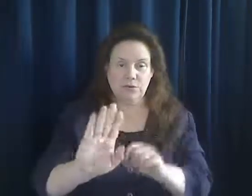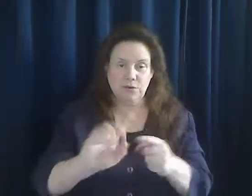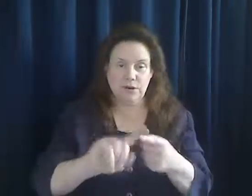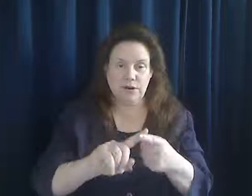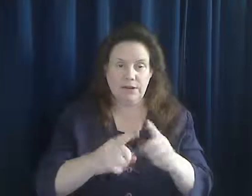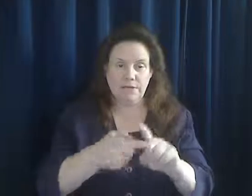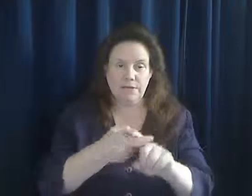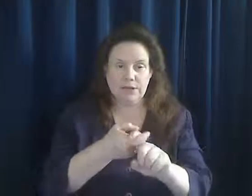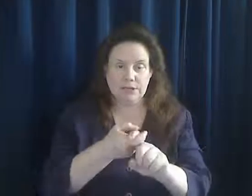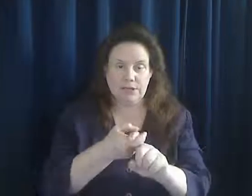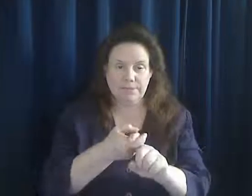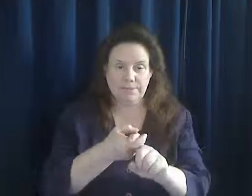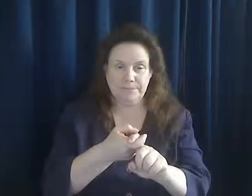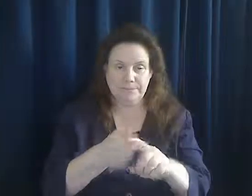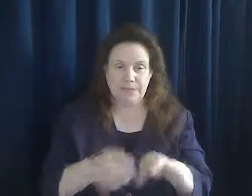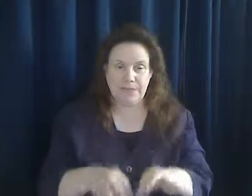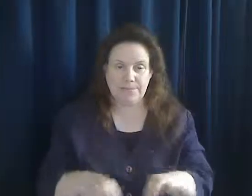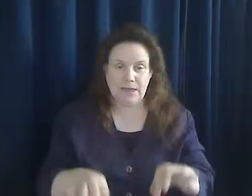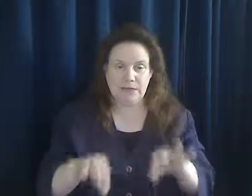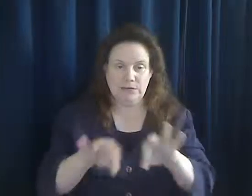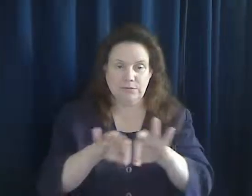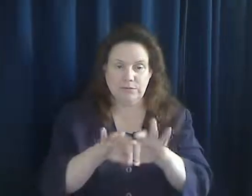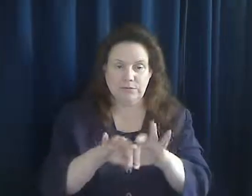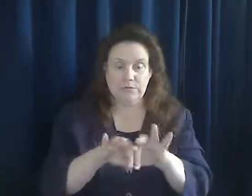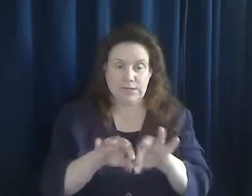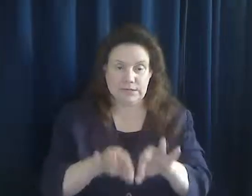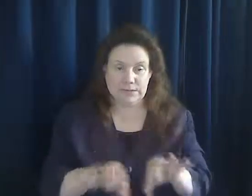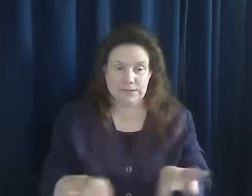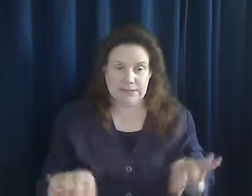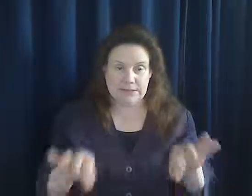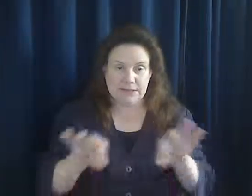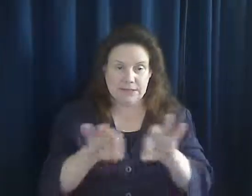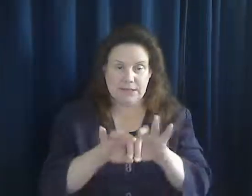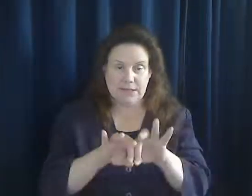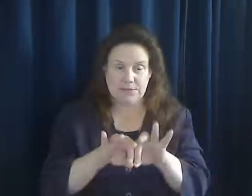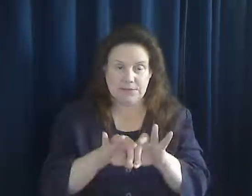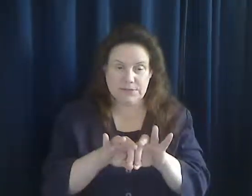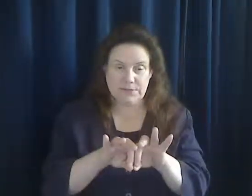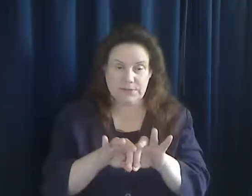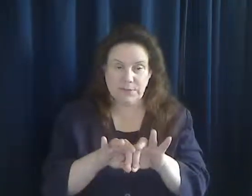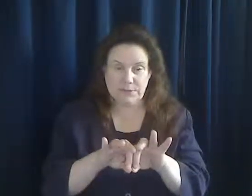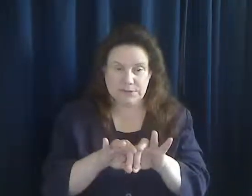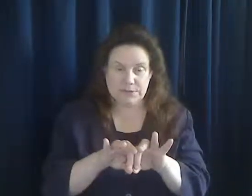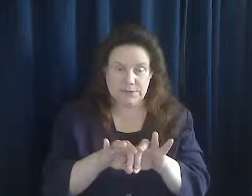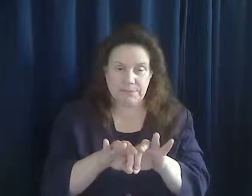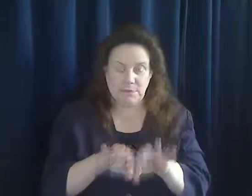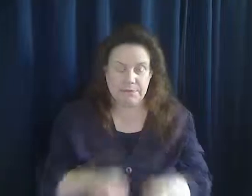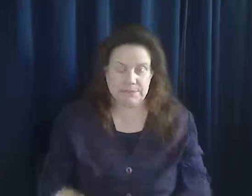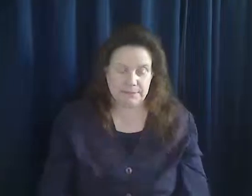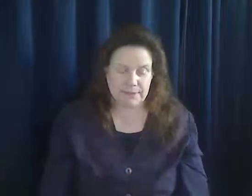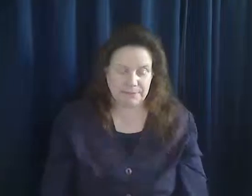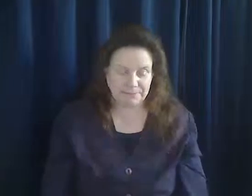your friendship. Value. Like I said, this is also the sign for something important or something worth something.